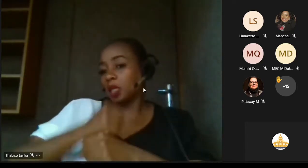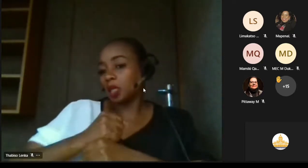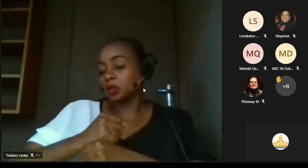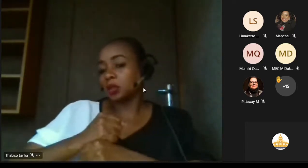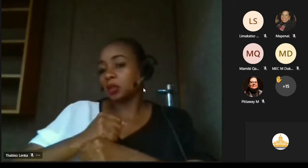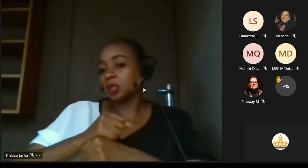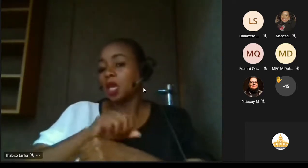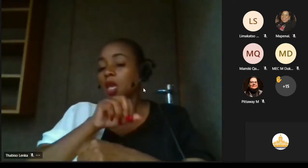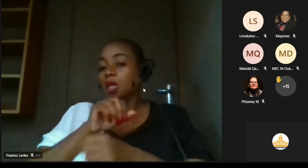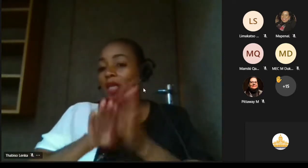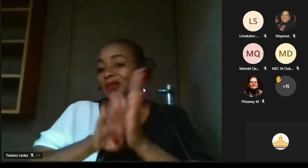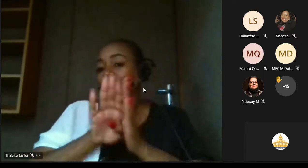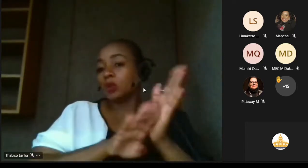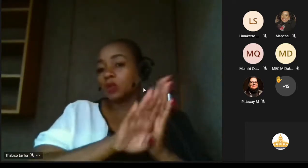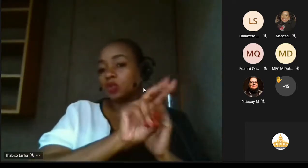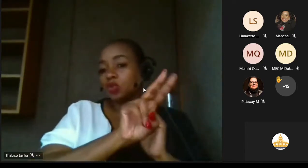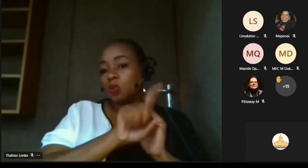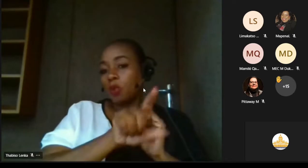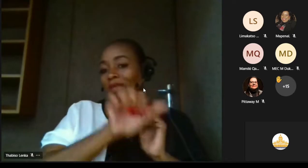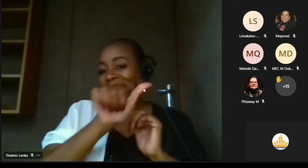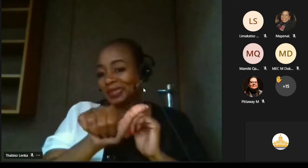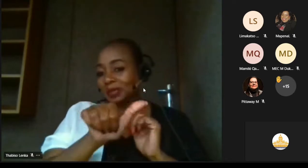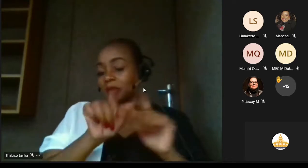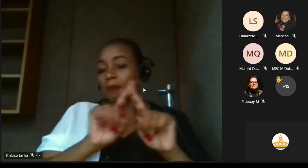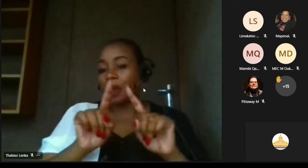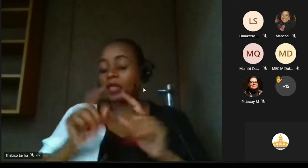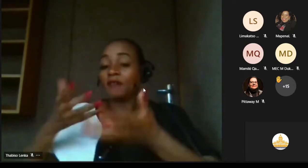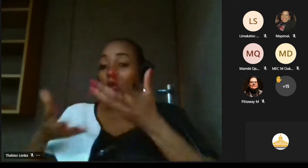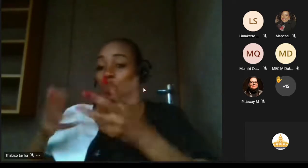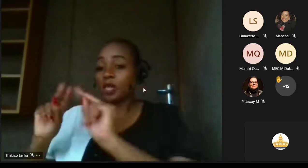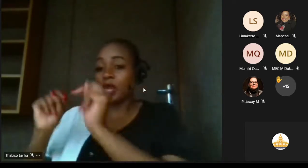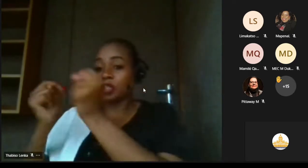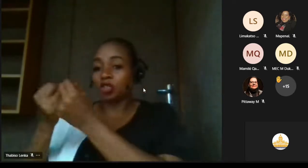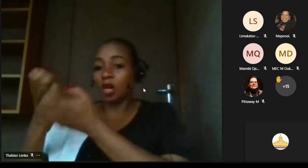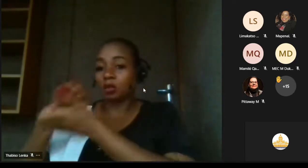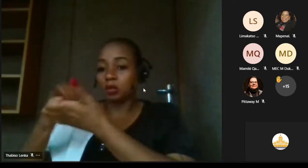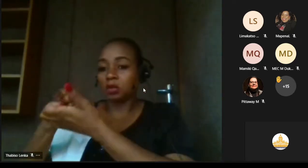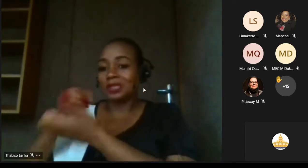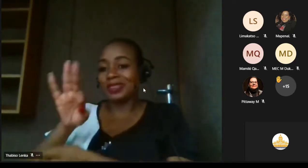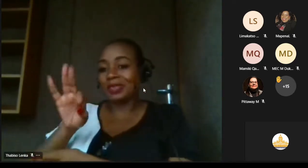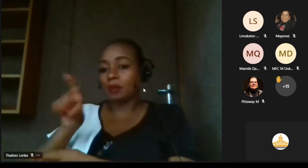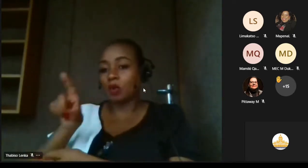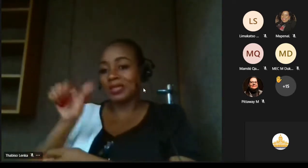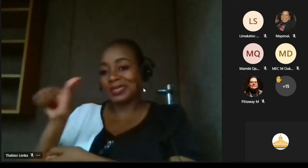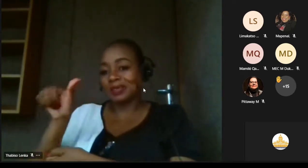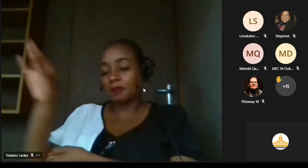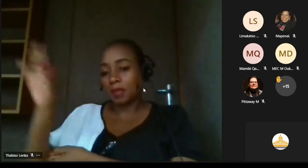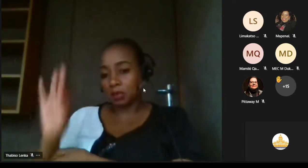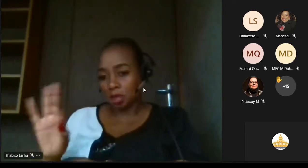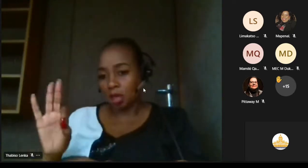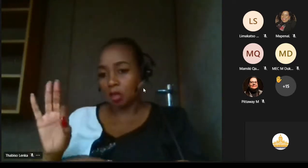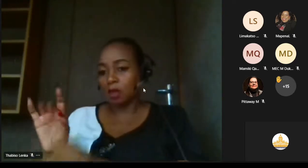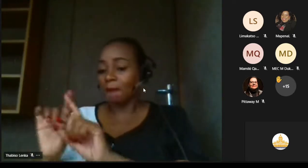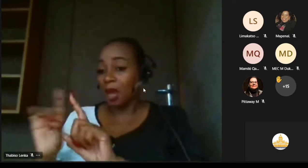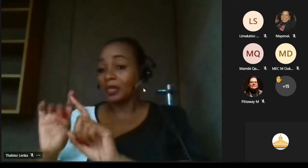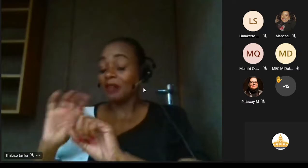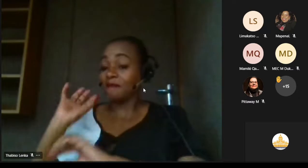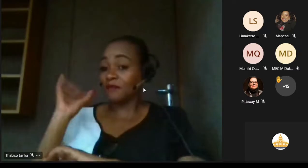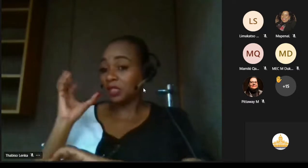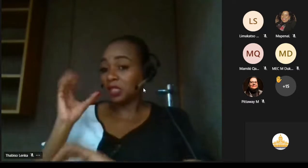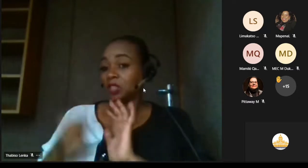by 2.6% on average, compared to the national economy of 3.6%. The outlook of the Free